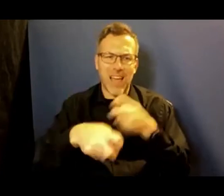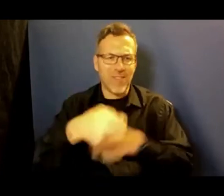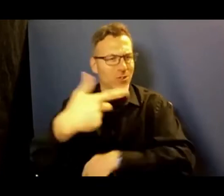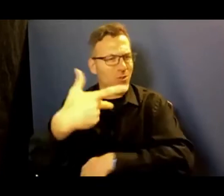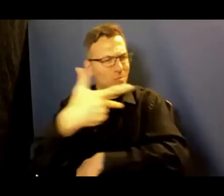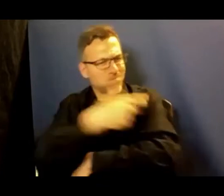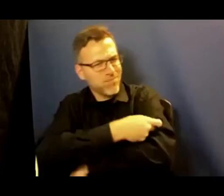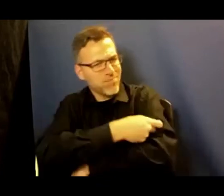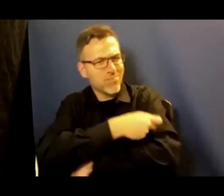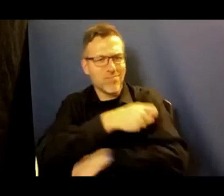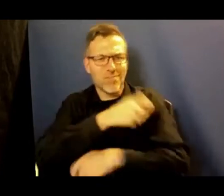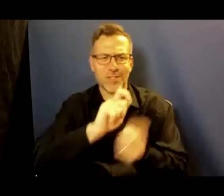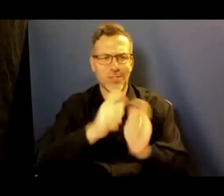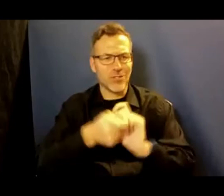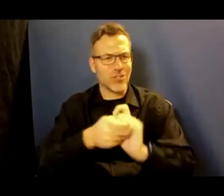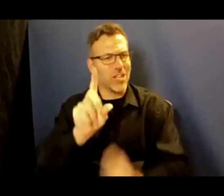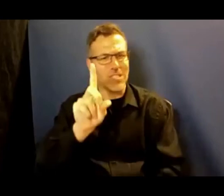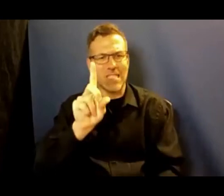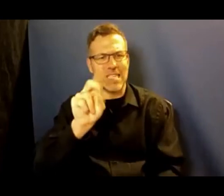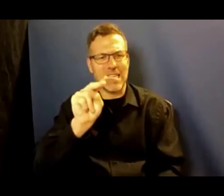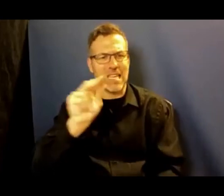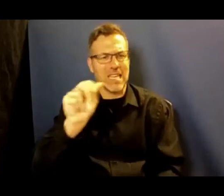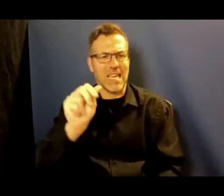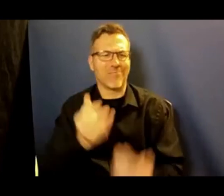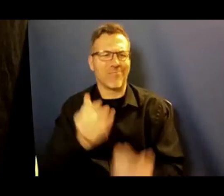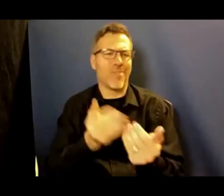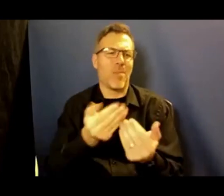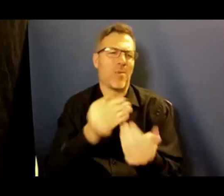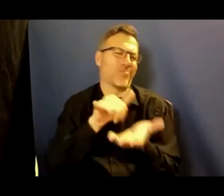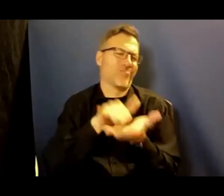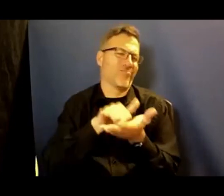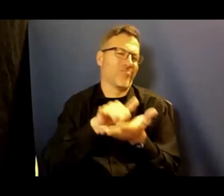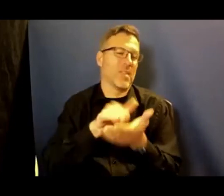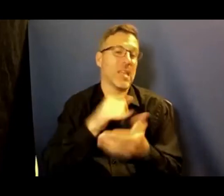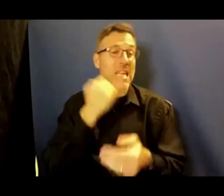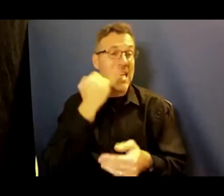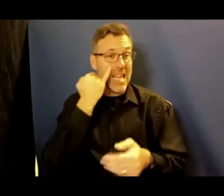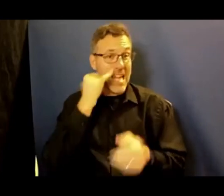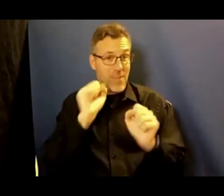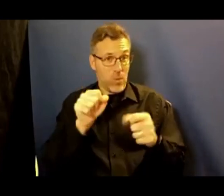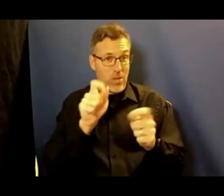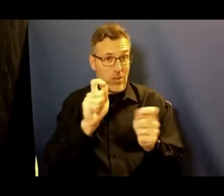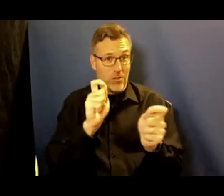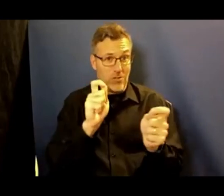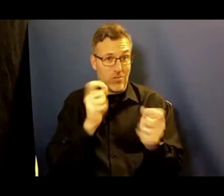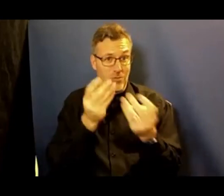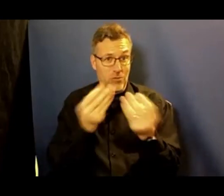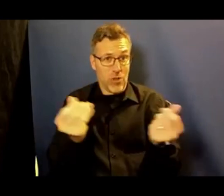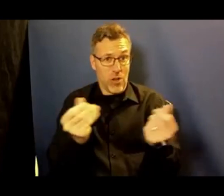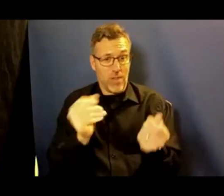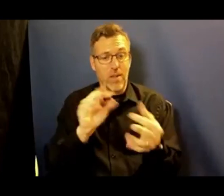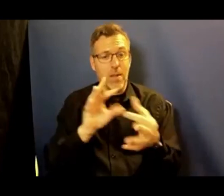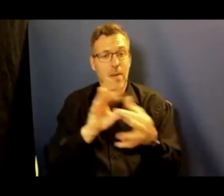DNA. And if we could do it with messenger RNA, we'd cure a lot of diseases very quickly.